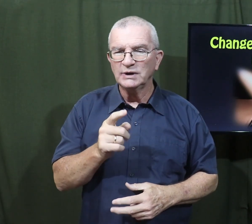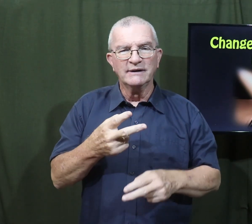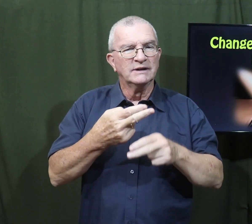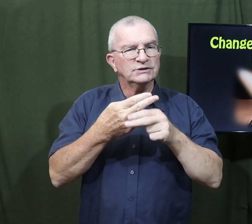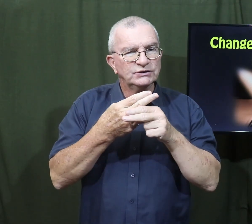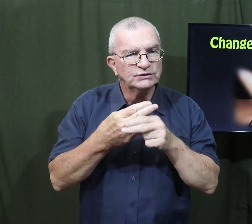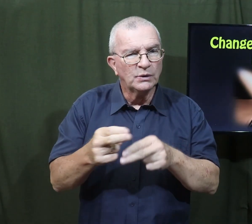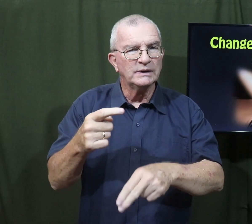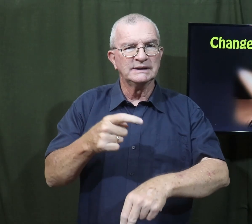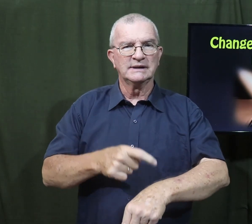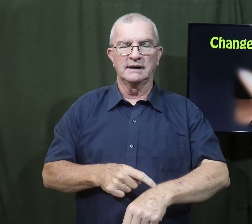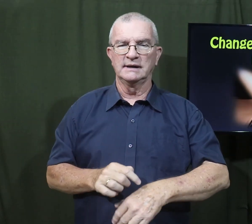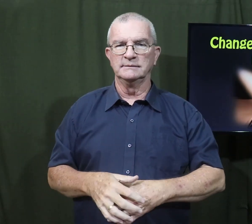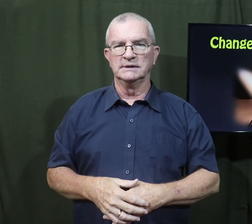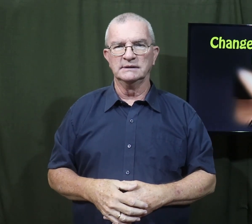not true. It's very short time.